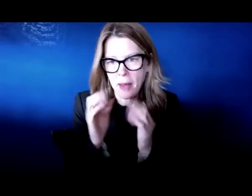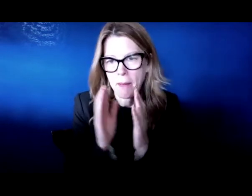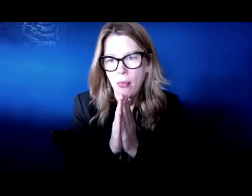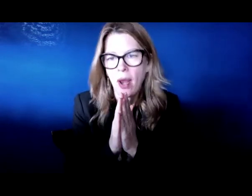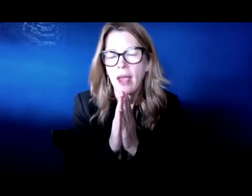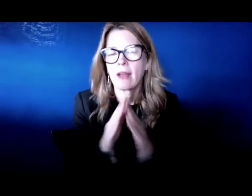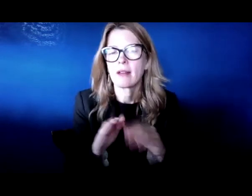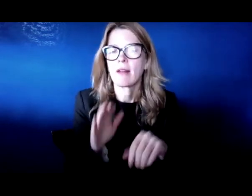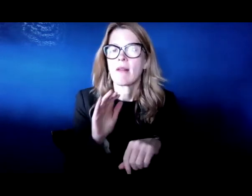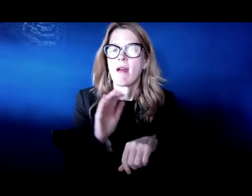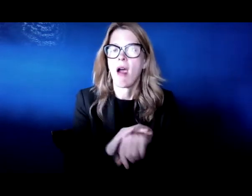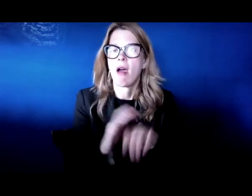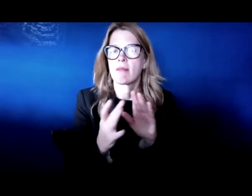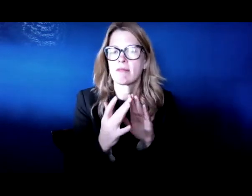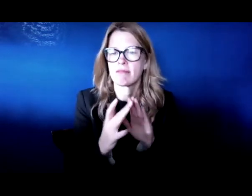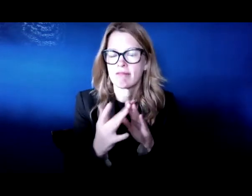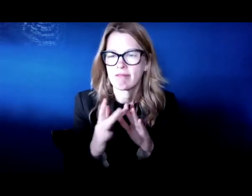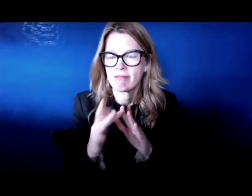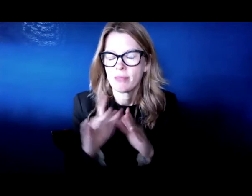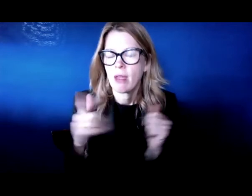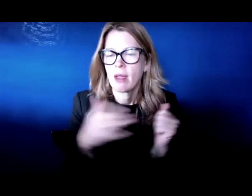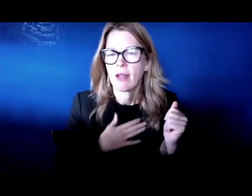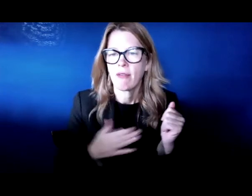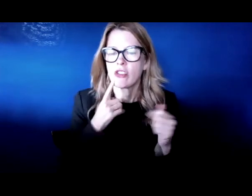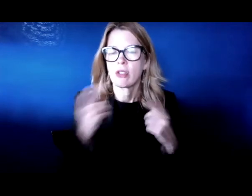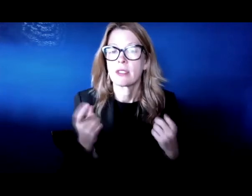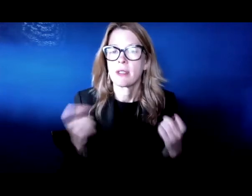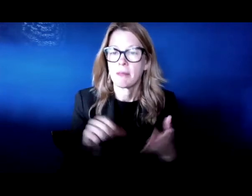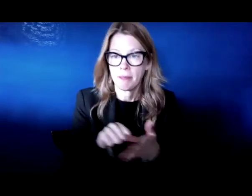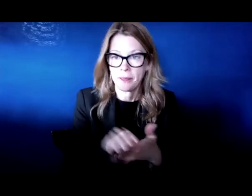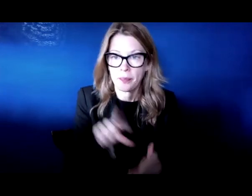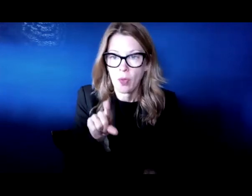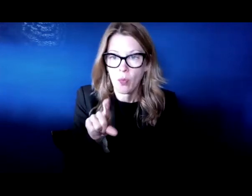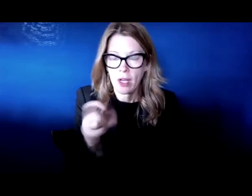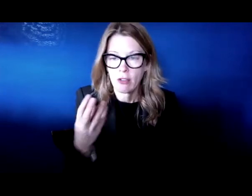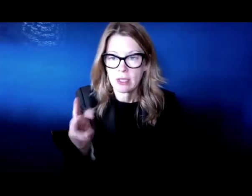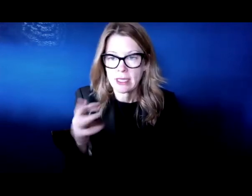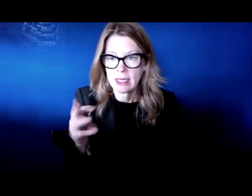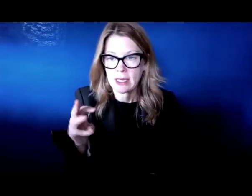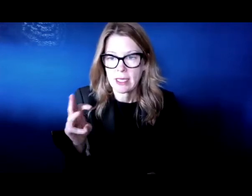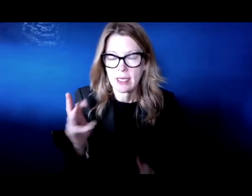We'll start with a confession of sin, which is found on page 116 in the prayer book.